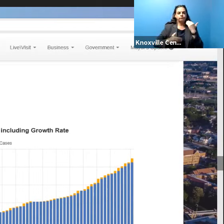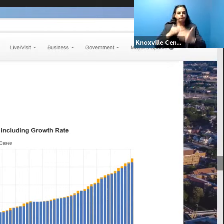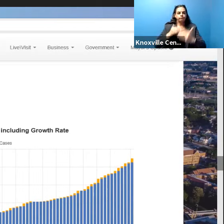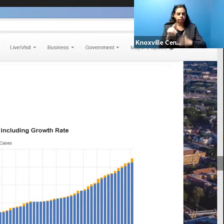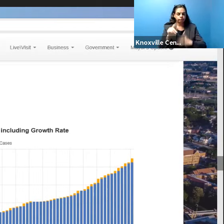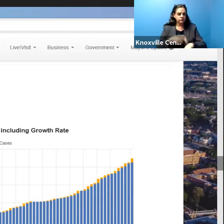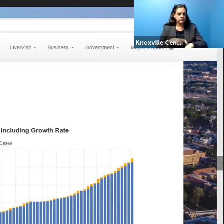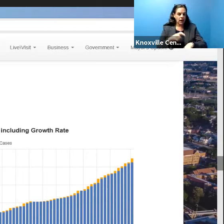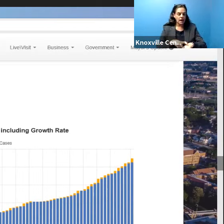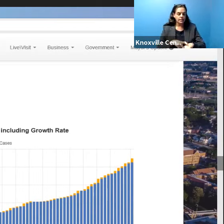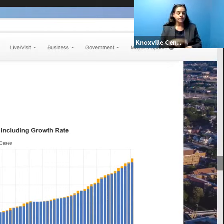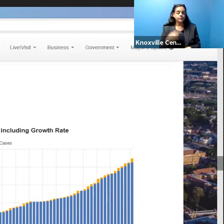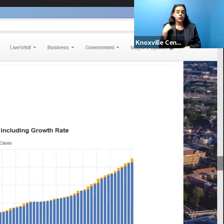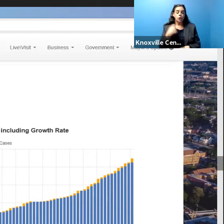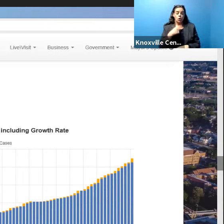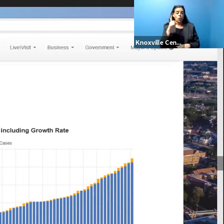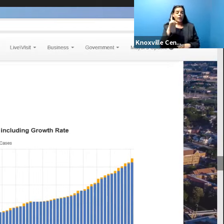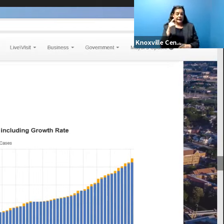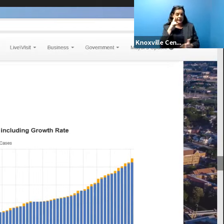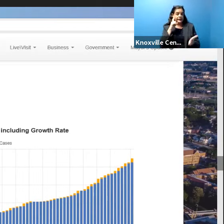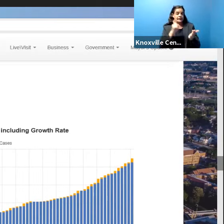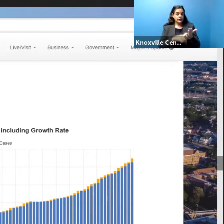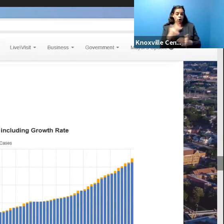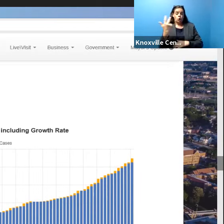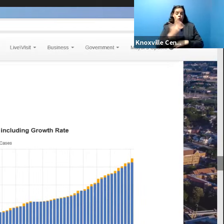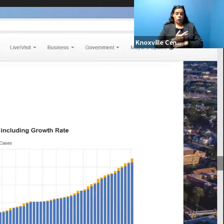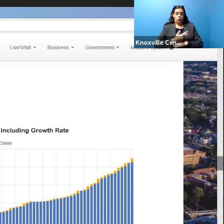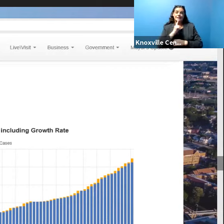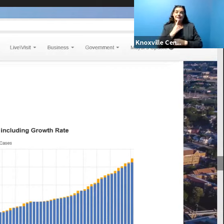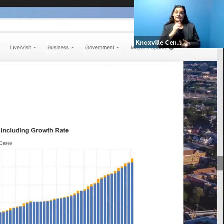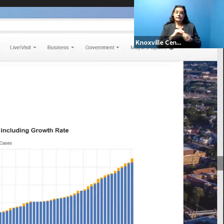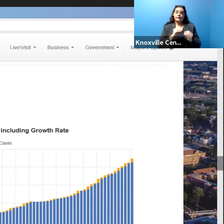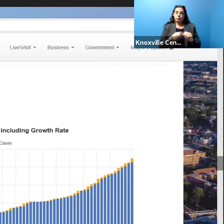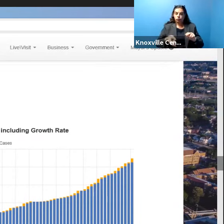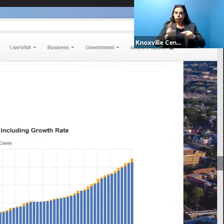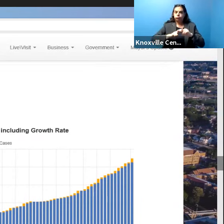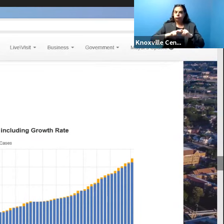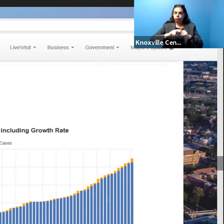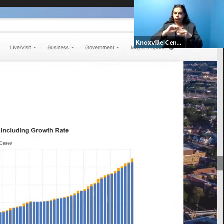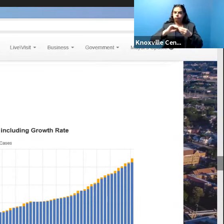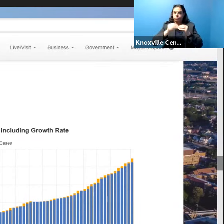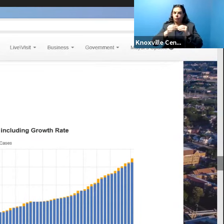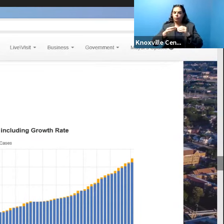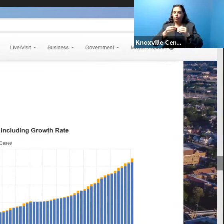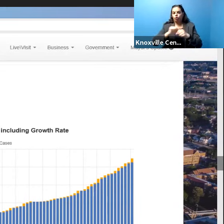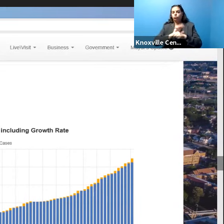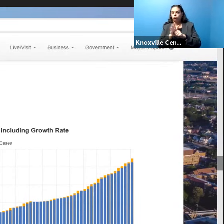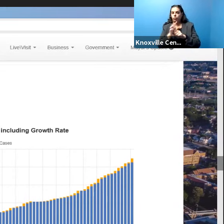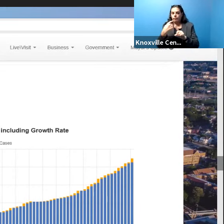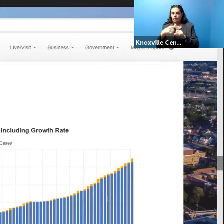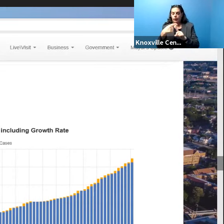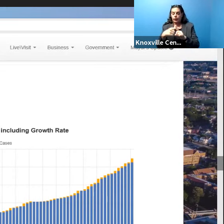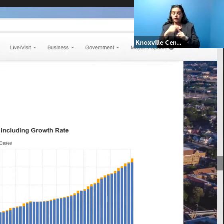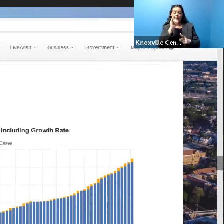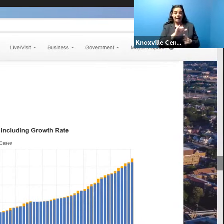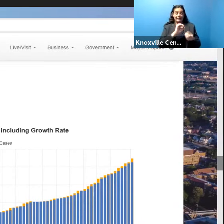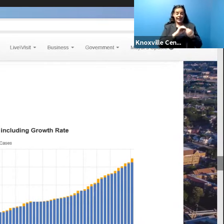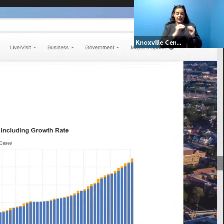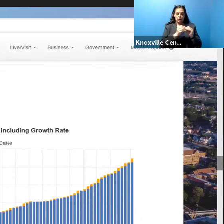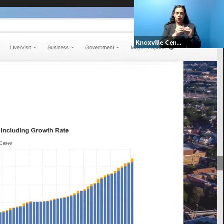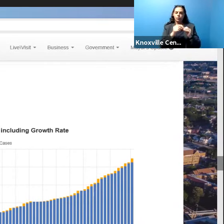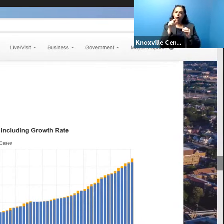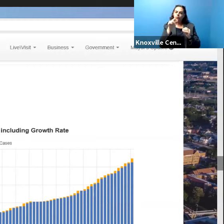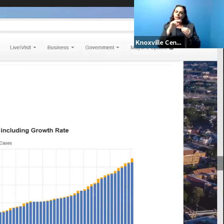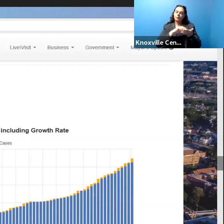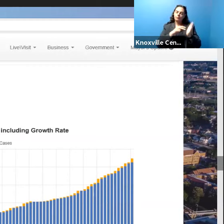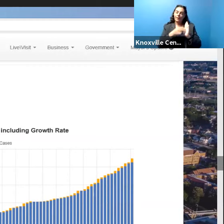We experienced a 3-day statistically significant increase in new cases. This increase caused us to keep this traffic light as